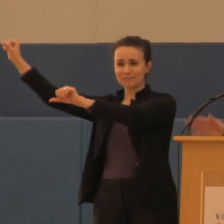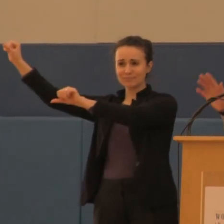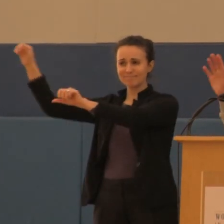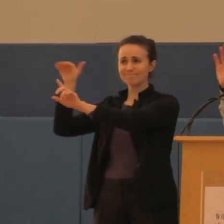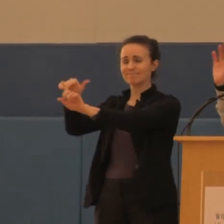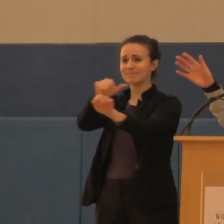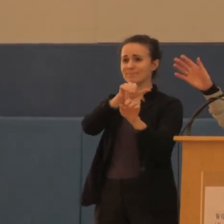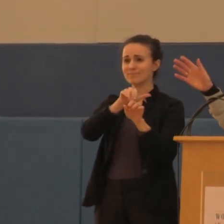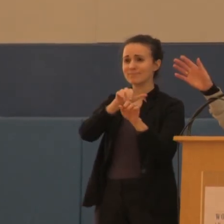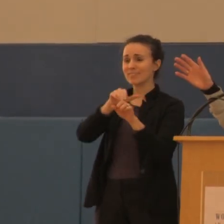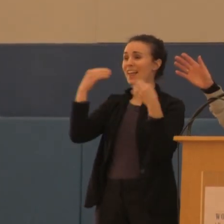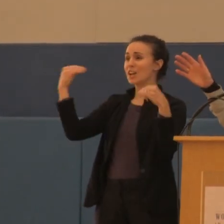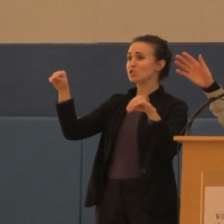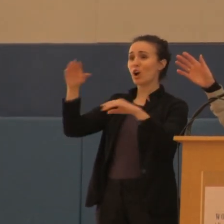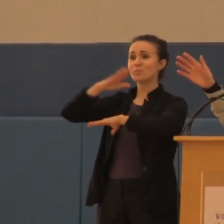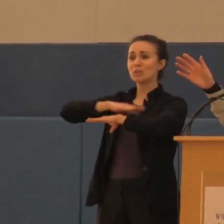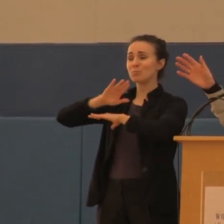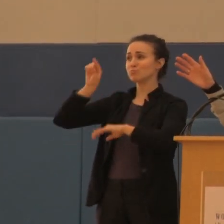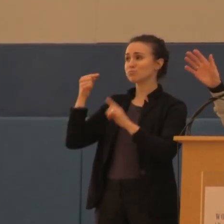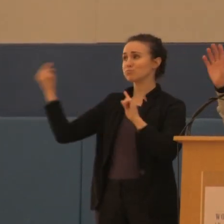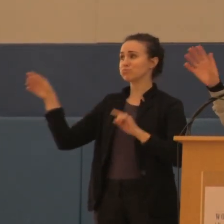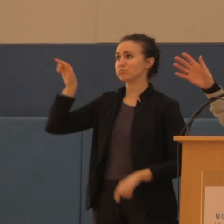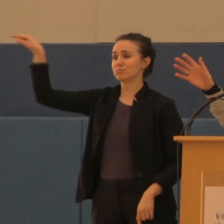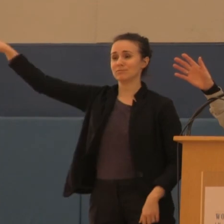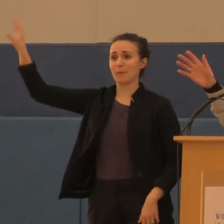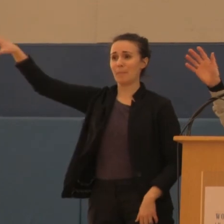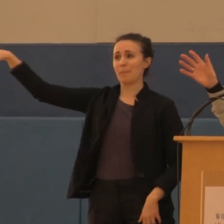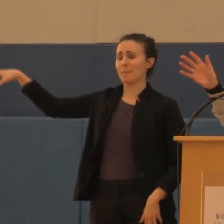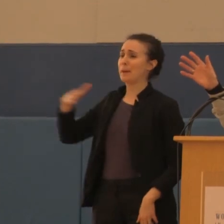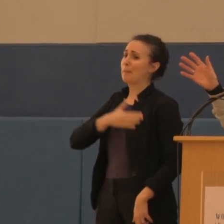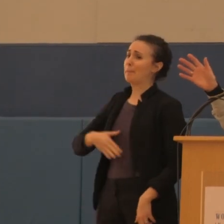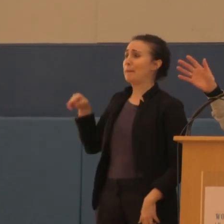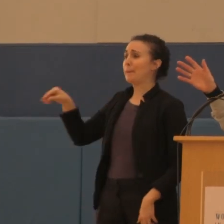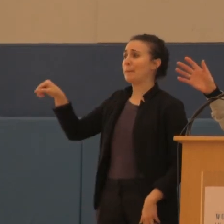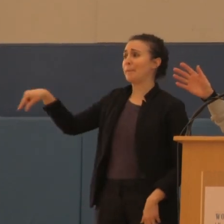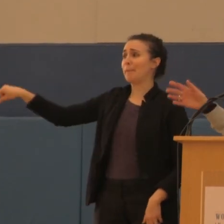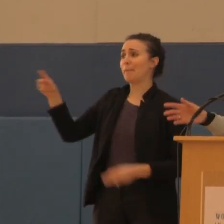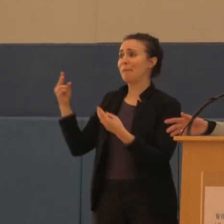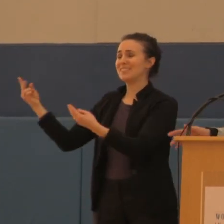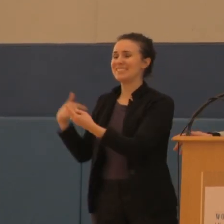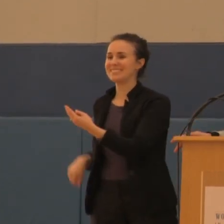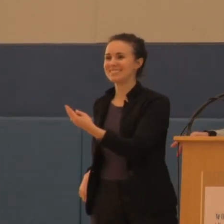Remind you of the vendor table. If you're on the other side of this building, please go pay all those wonderful people a visit.